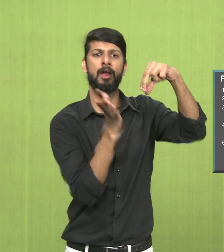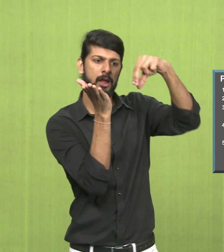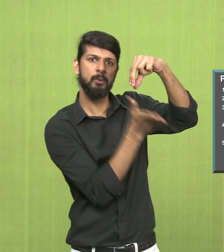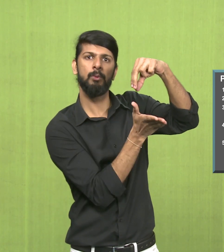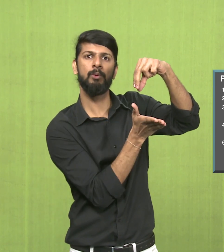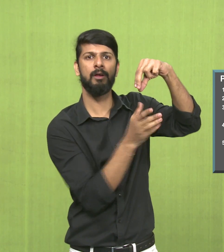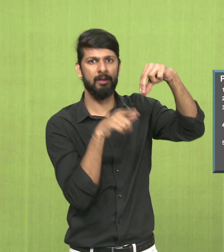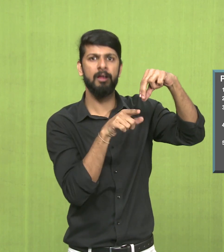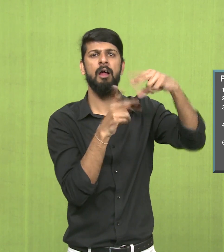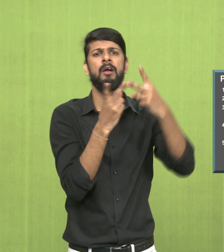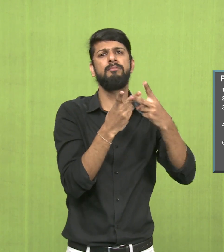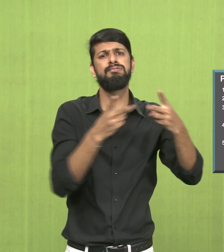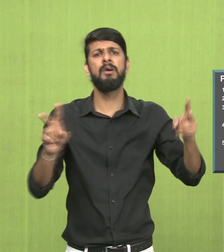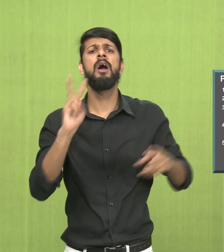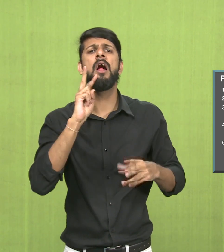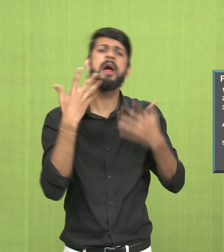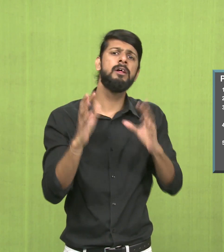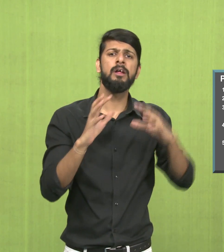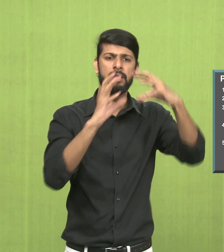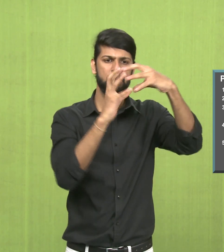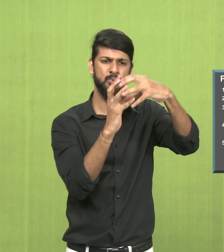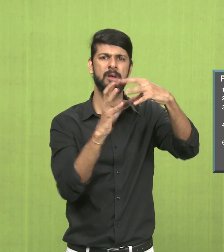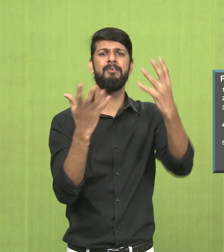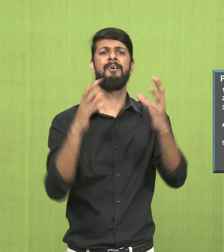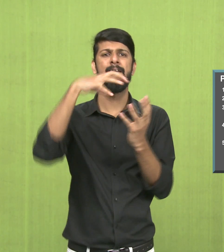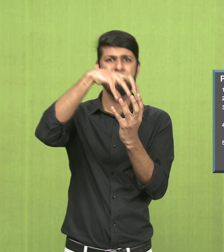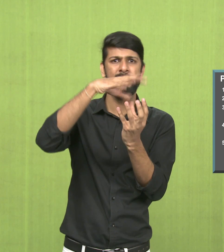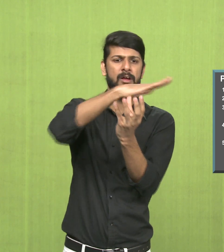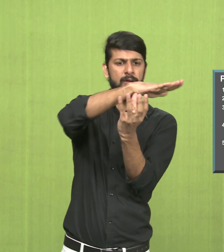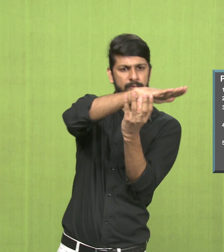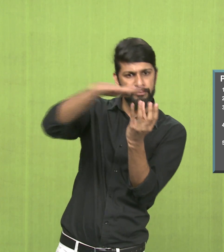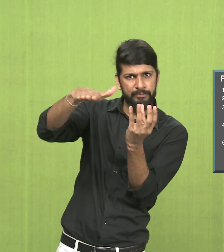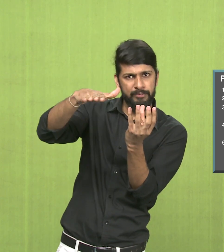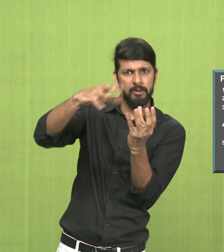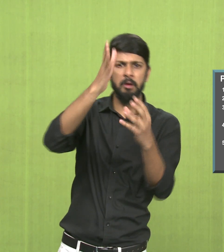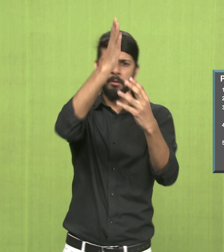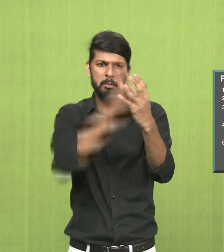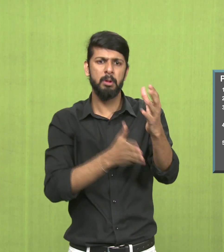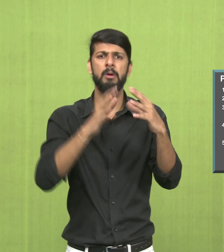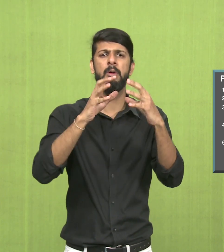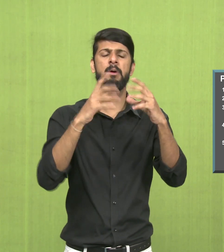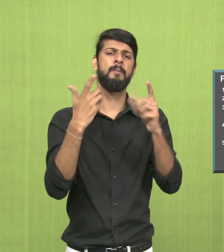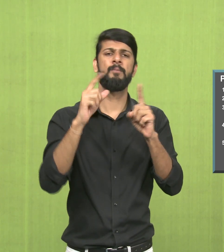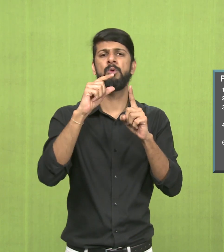it is cut lengthwise. In certain vegetables it has to be lengthwise, and certain vegetables it has to be cross section wise.